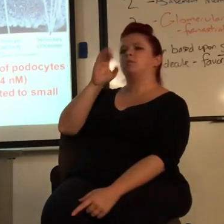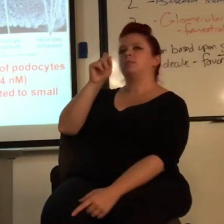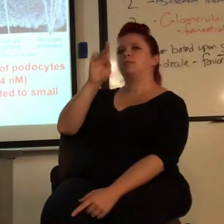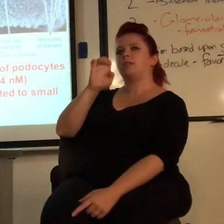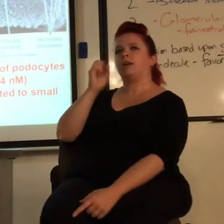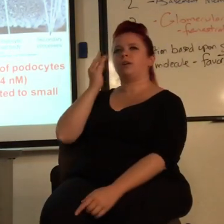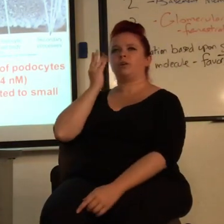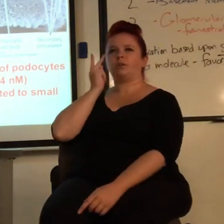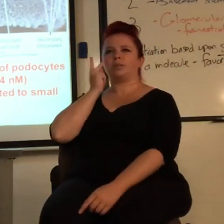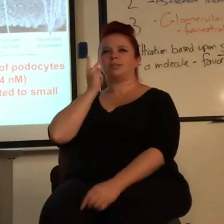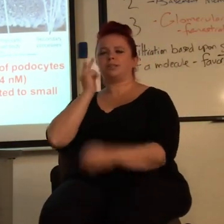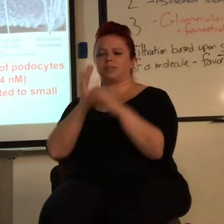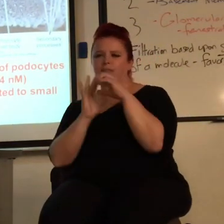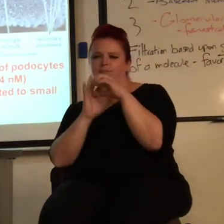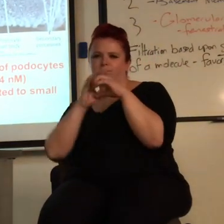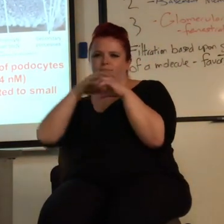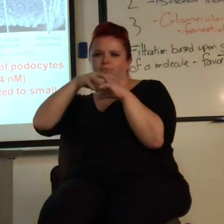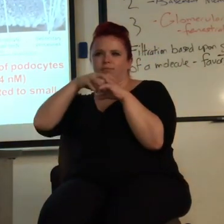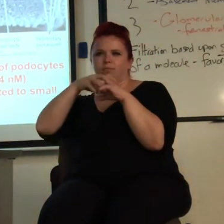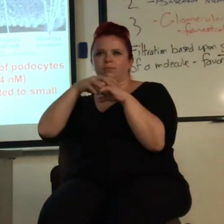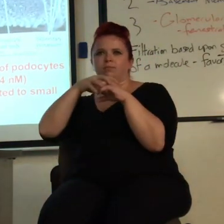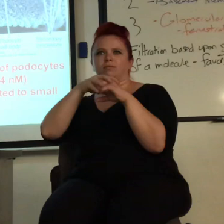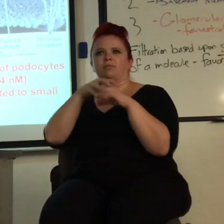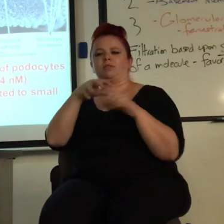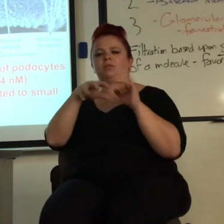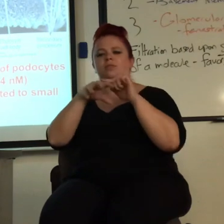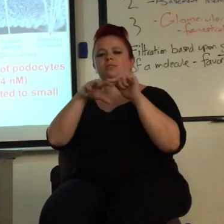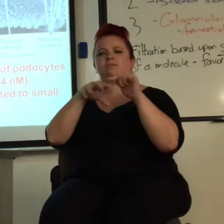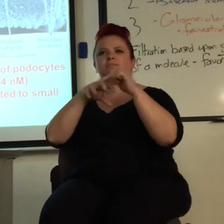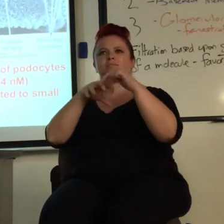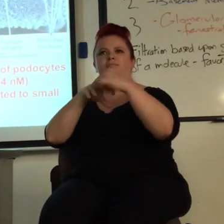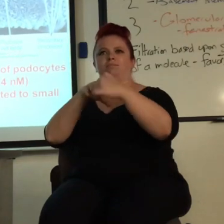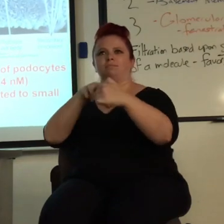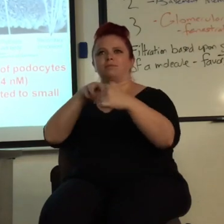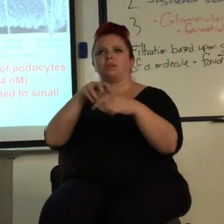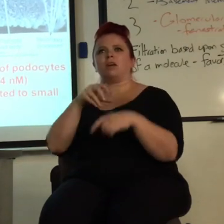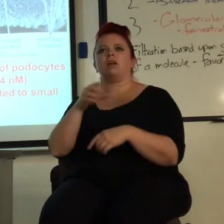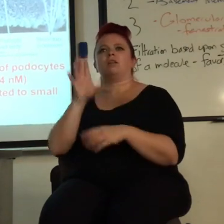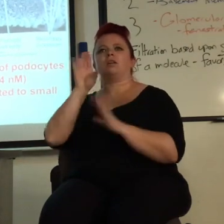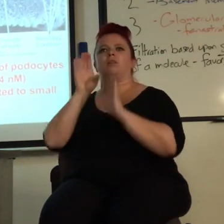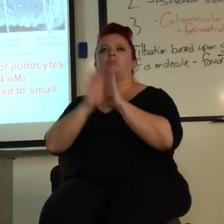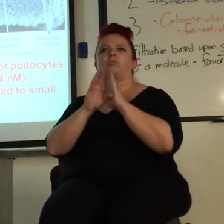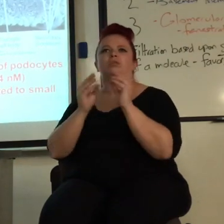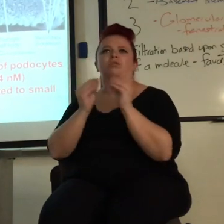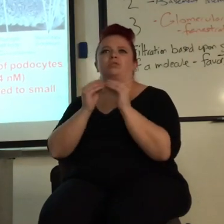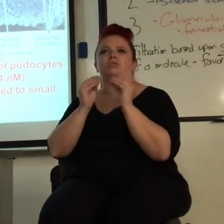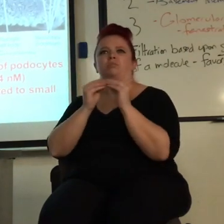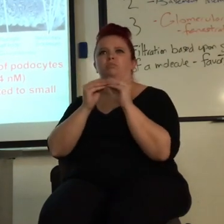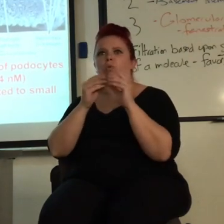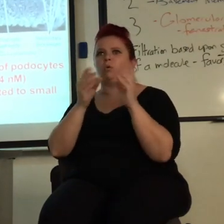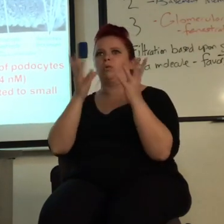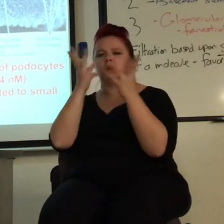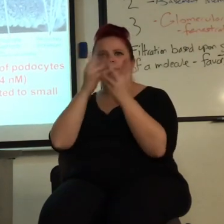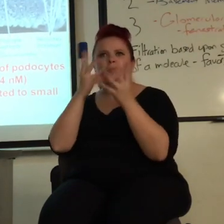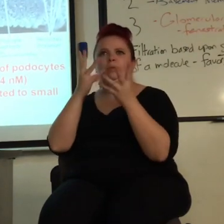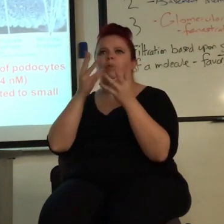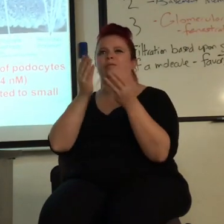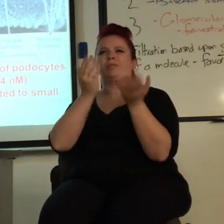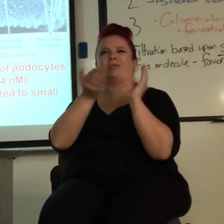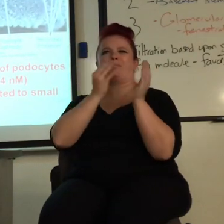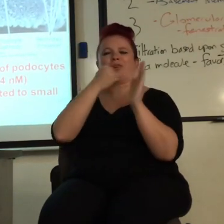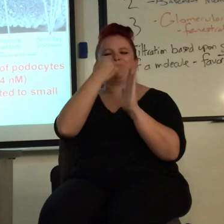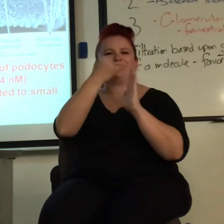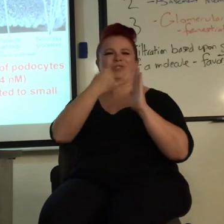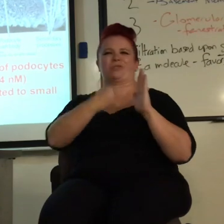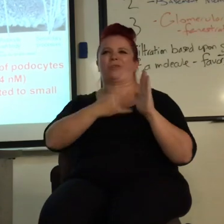You can see how the things interdigitate, and the picture is way more intricate and beautiful than what an illustrator can show